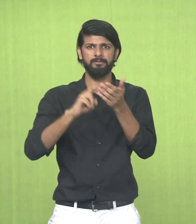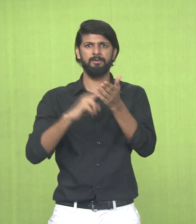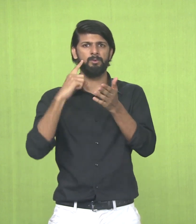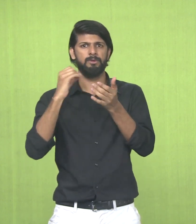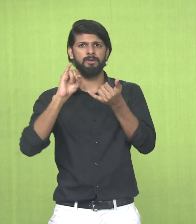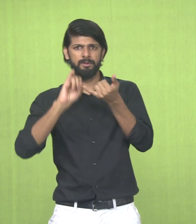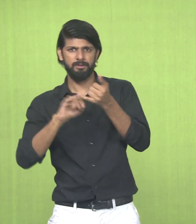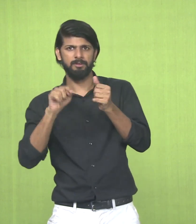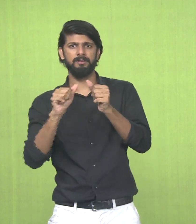signlanguage@nios.ac.in.